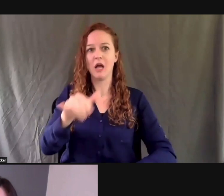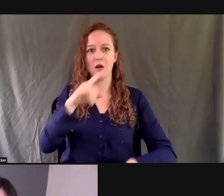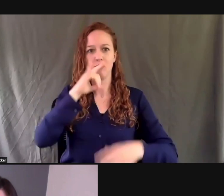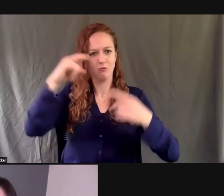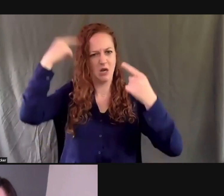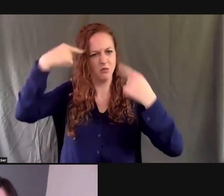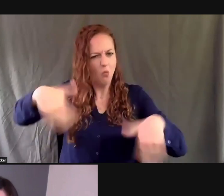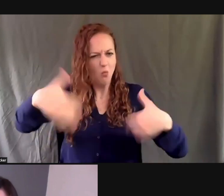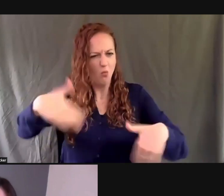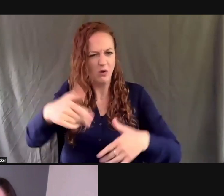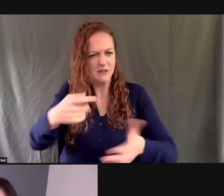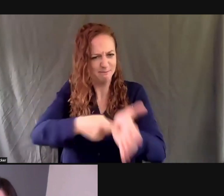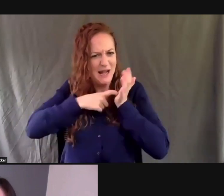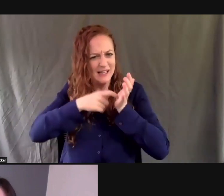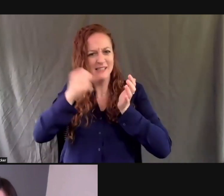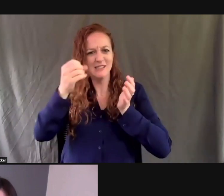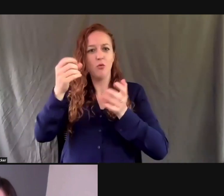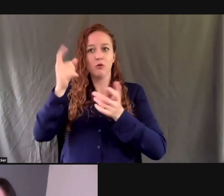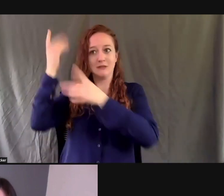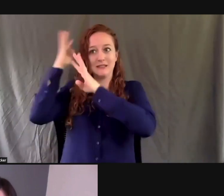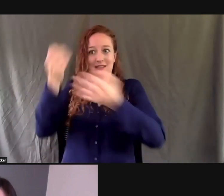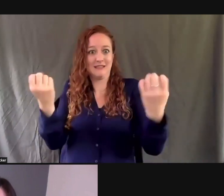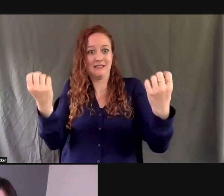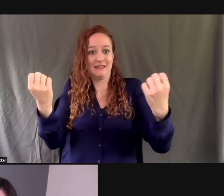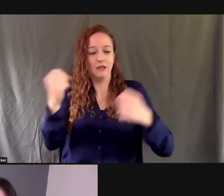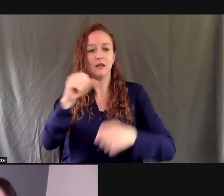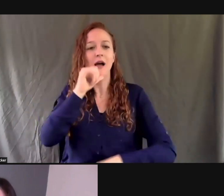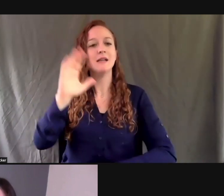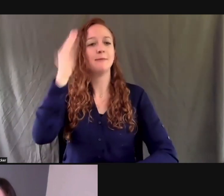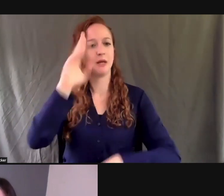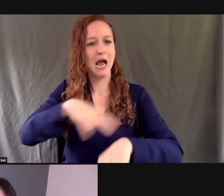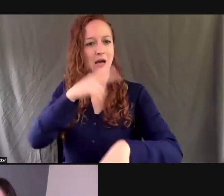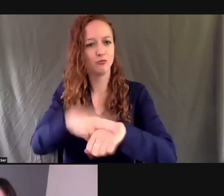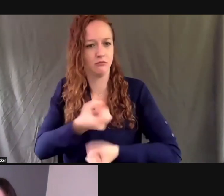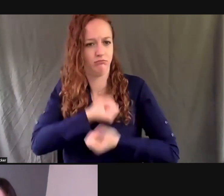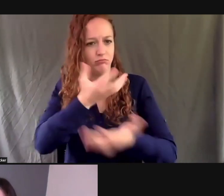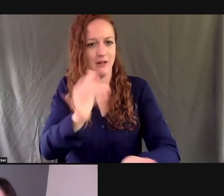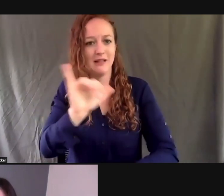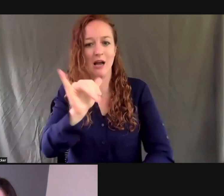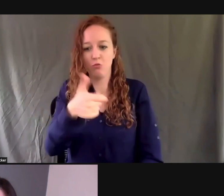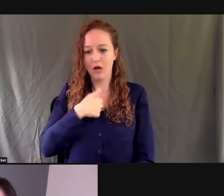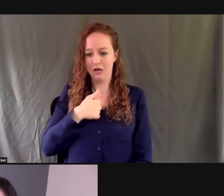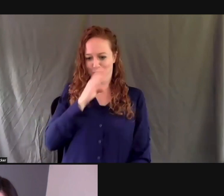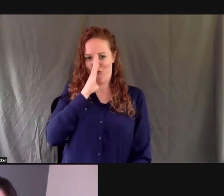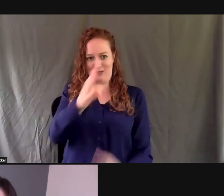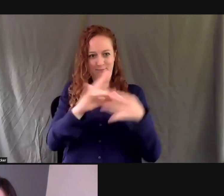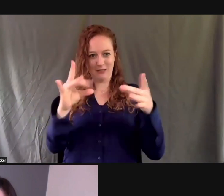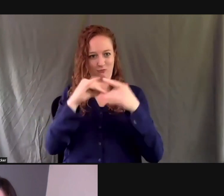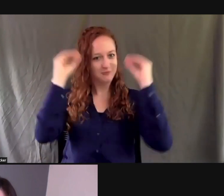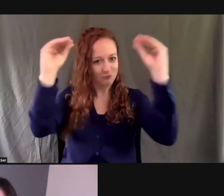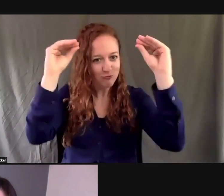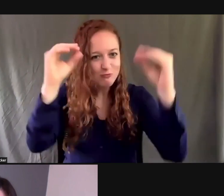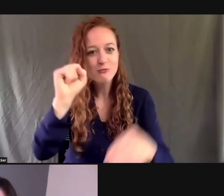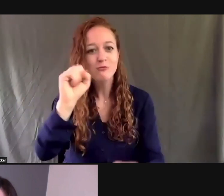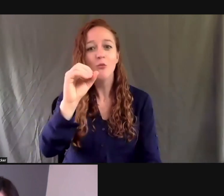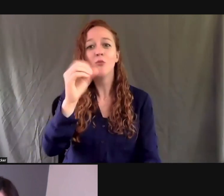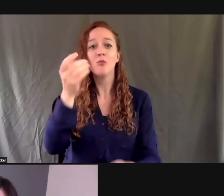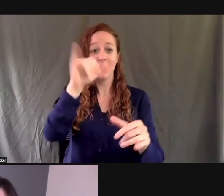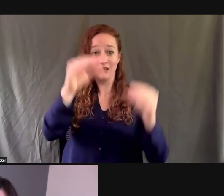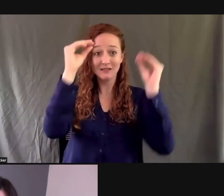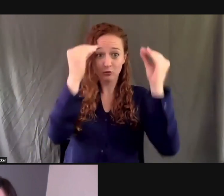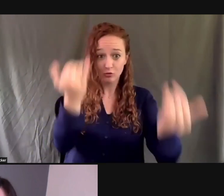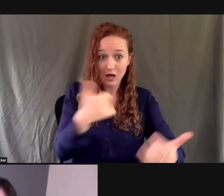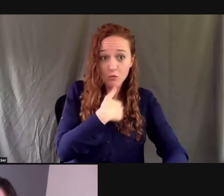them for it. But again, the vocabulary itself was lacking. So it was